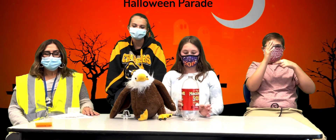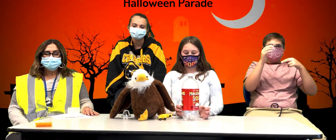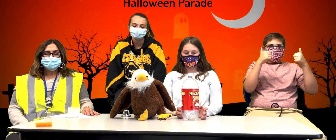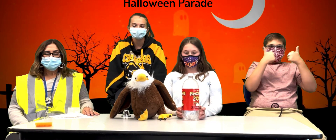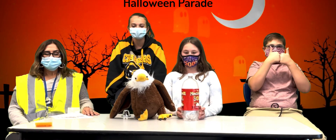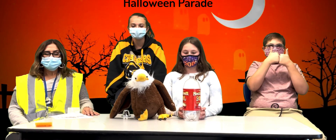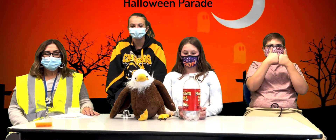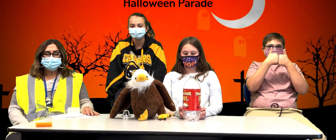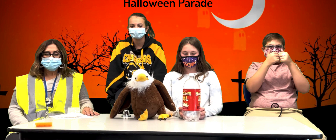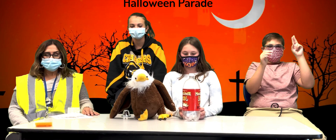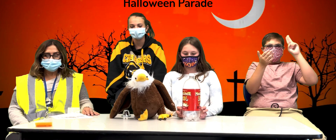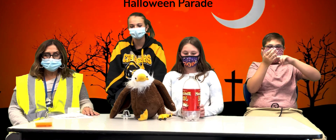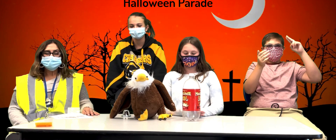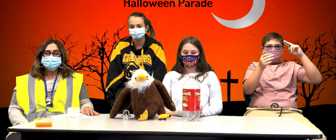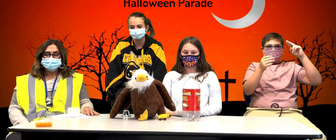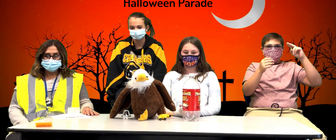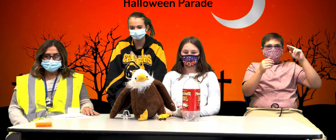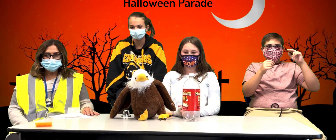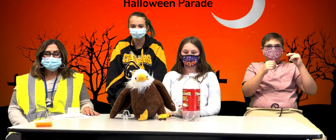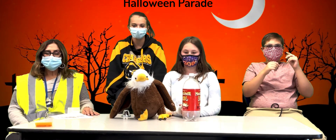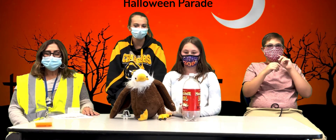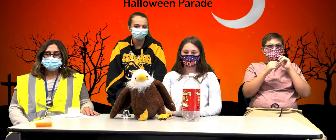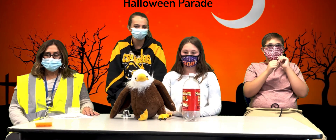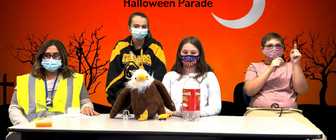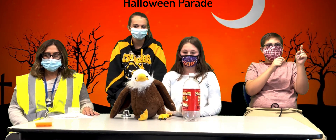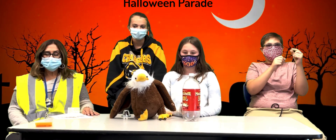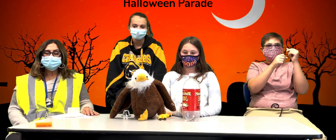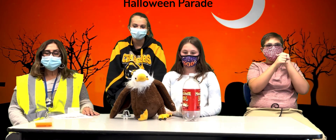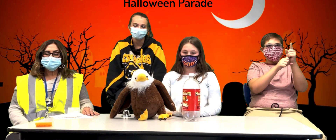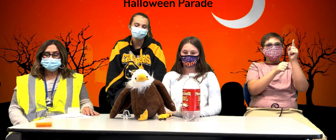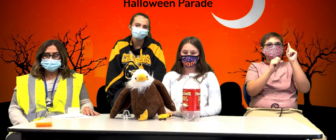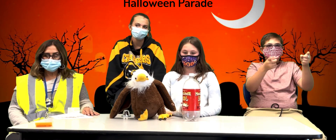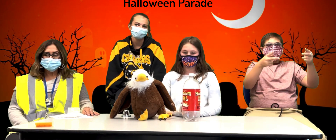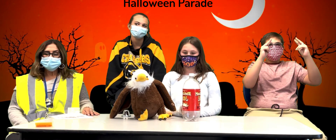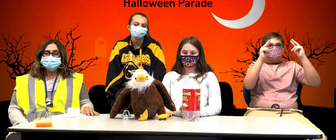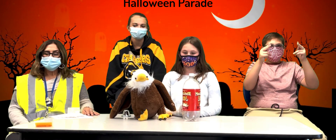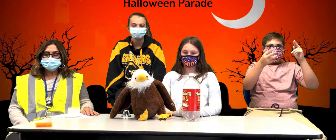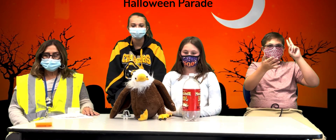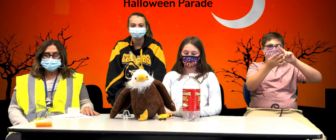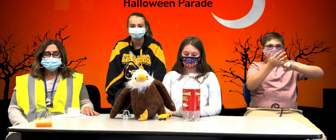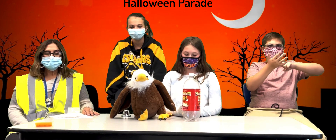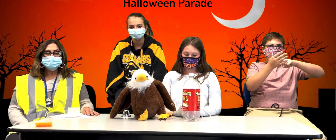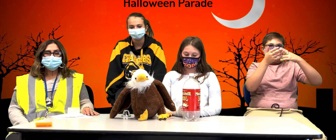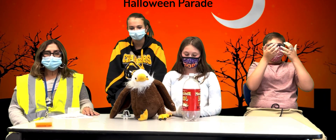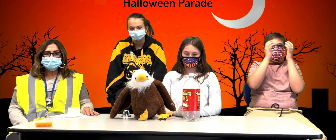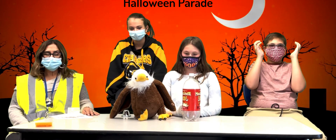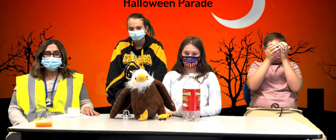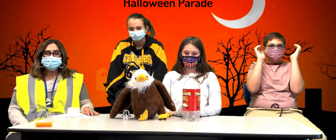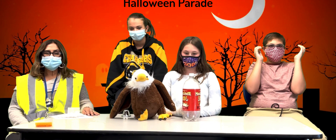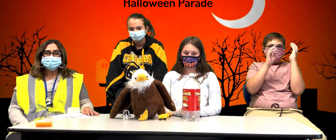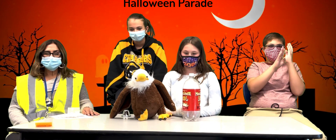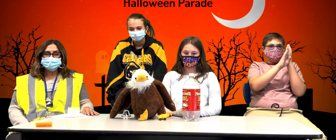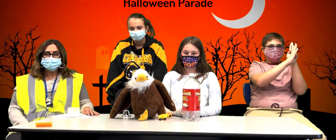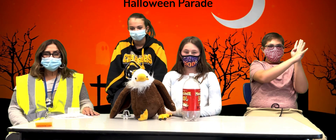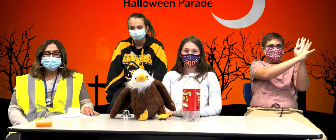permission, make sure to turn in your permission slip for the Halloween parade.